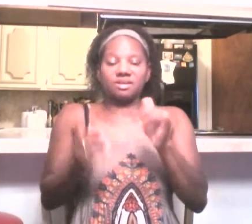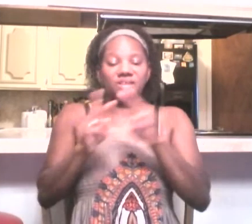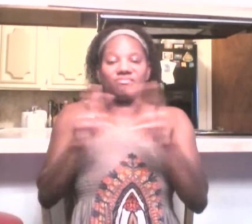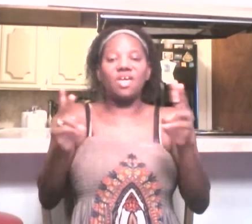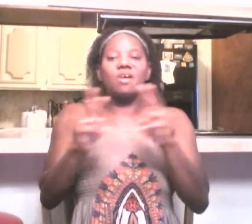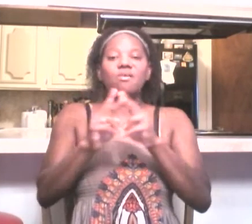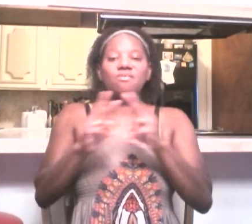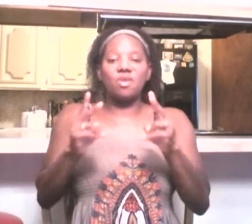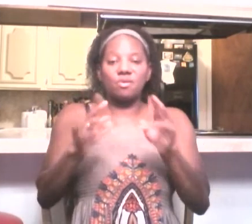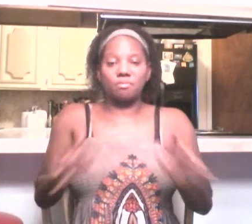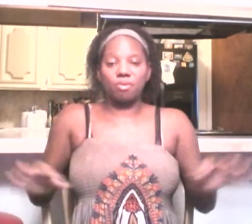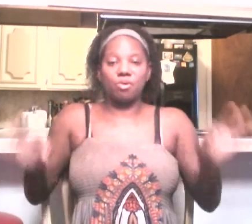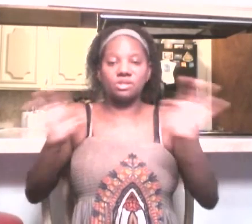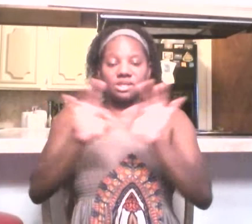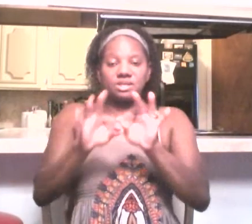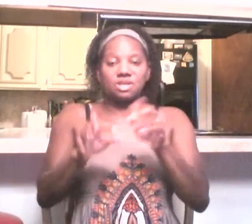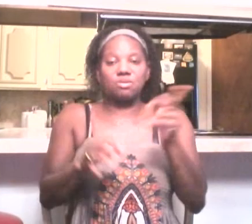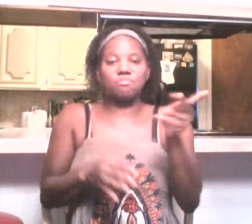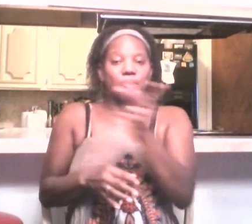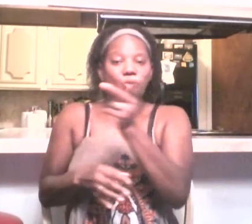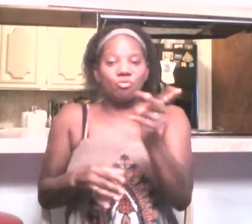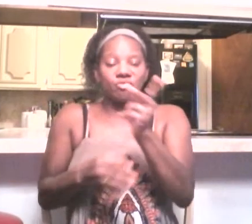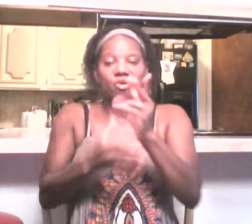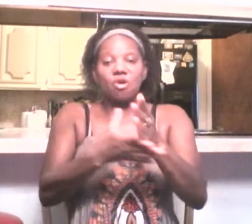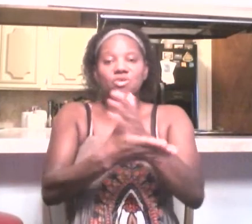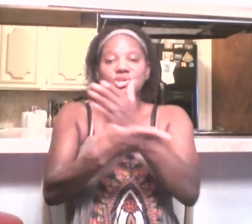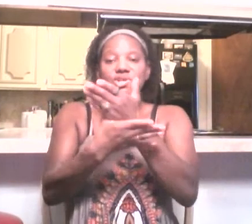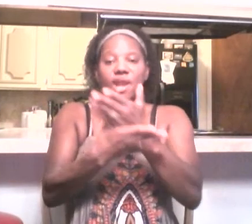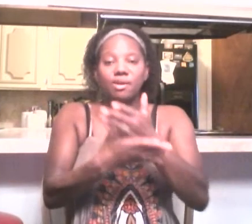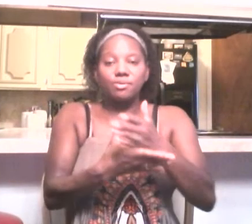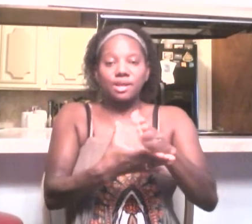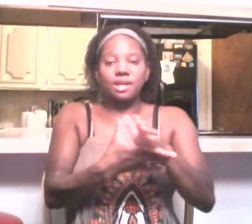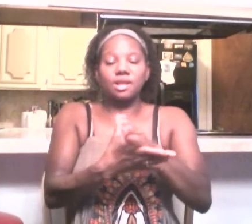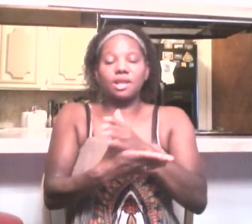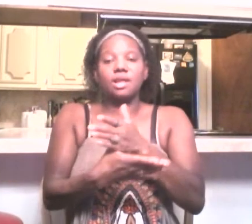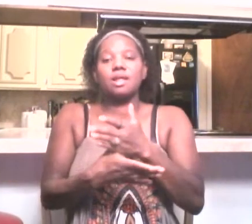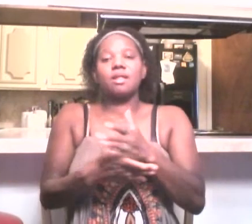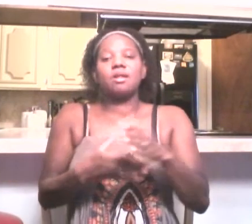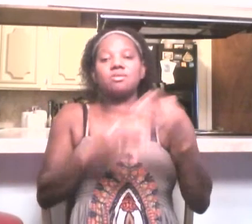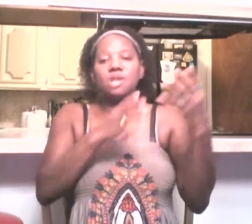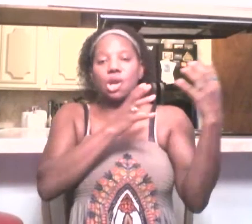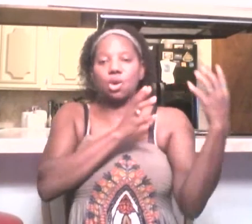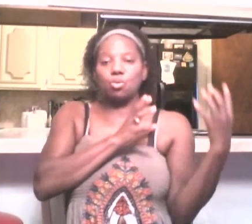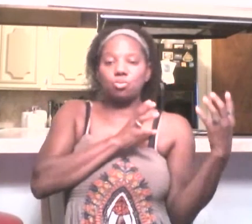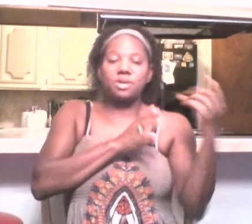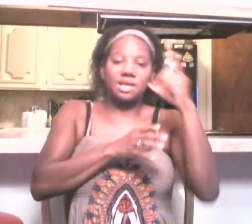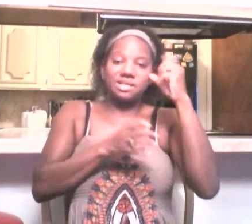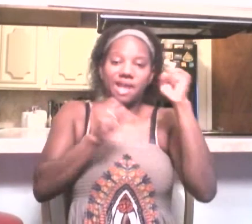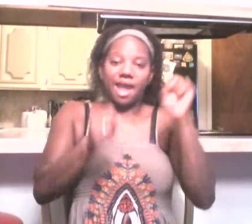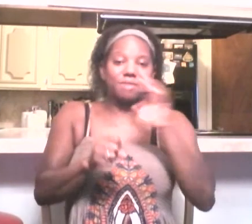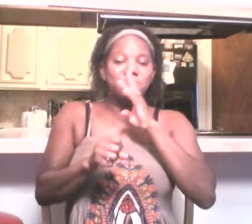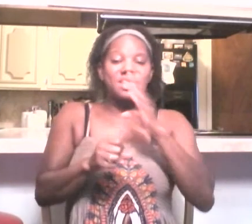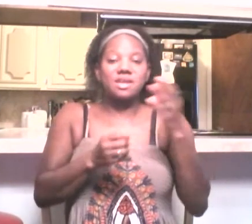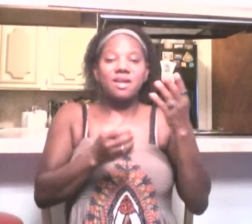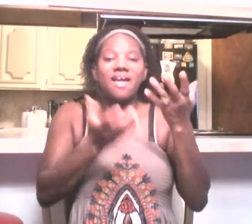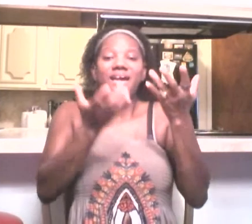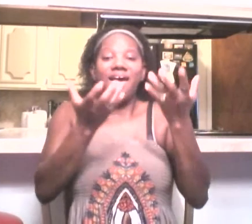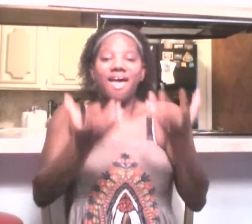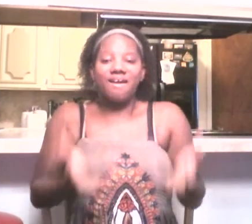that's very, very important that you both are sharing the load, because it can be